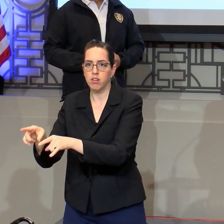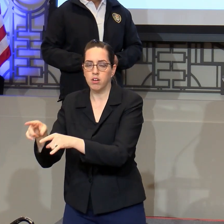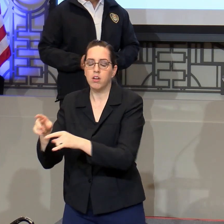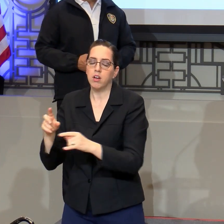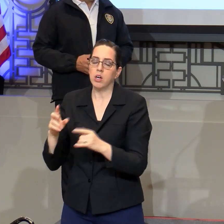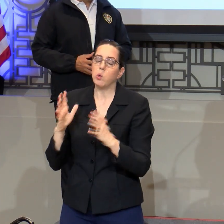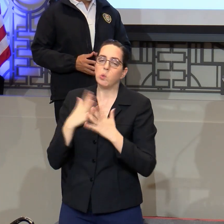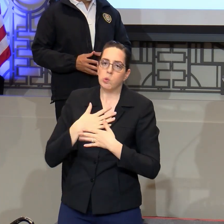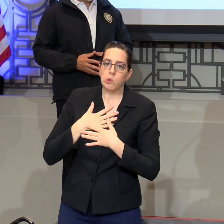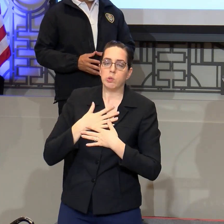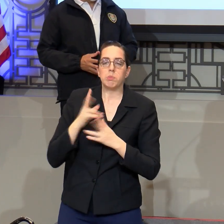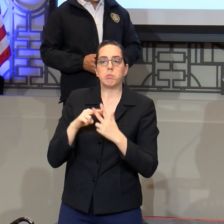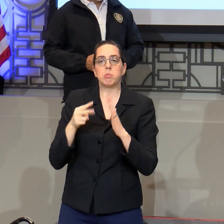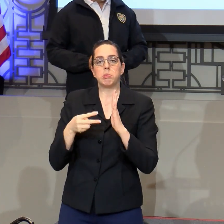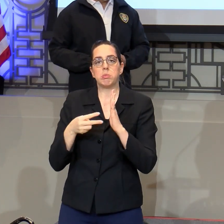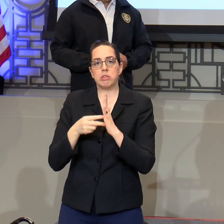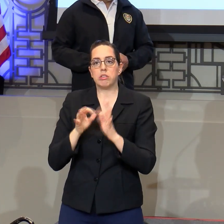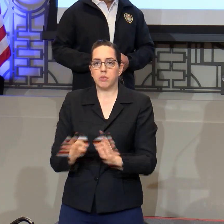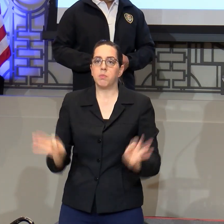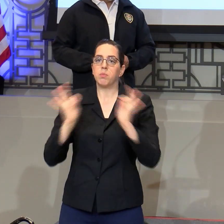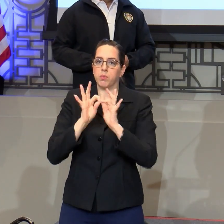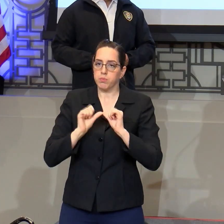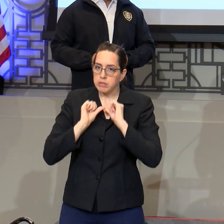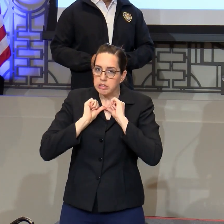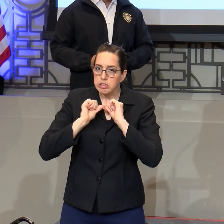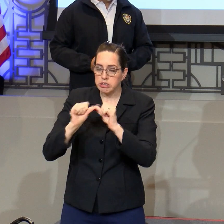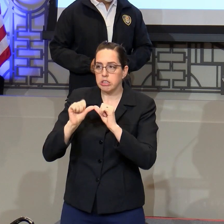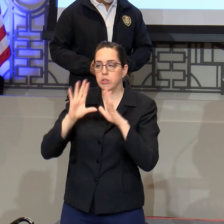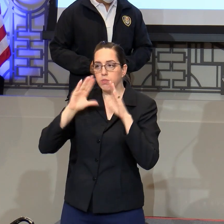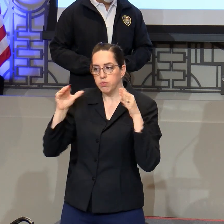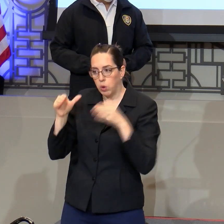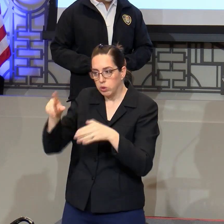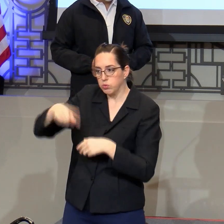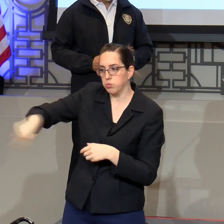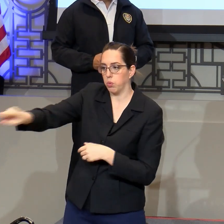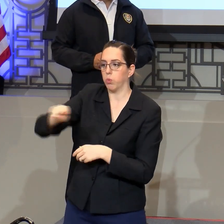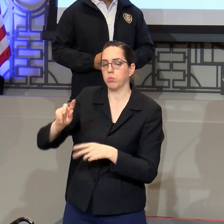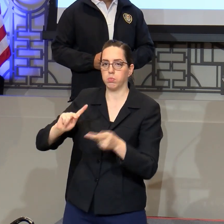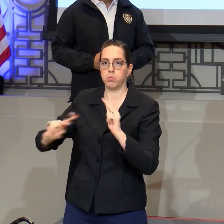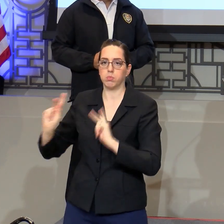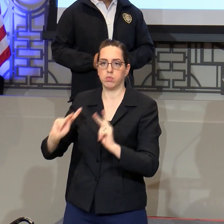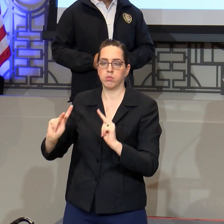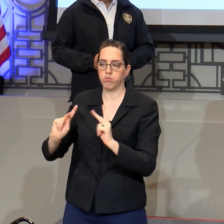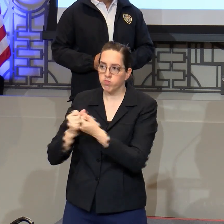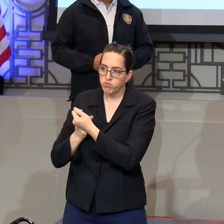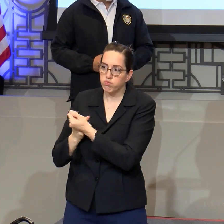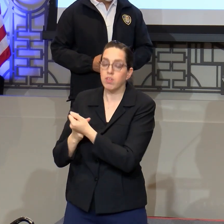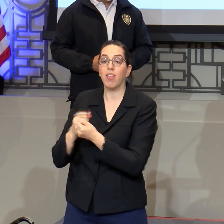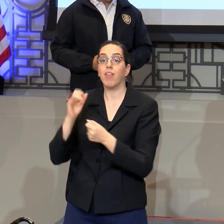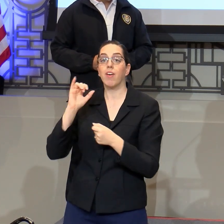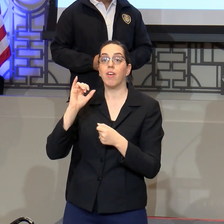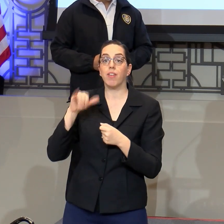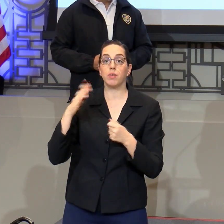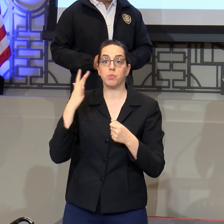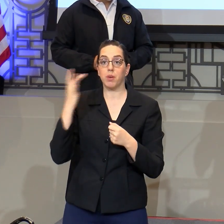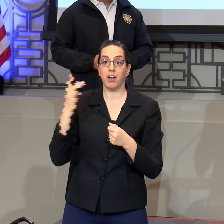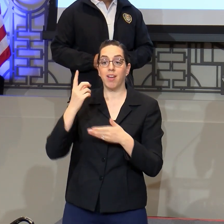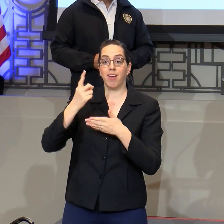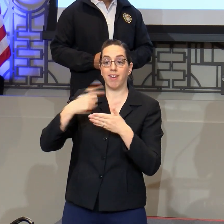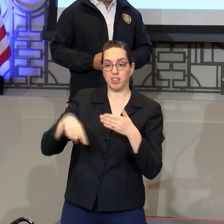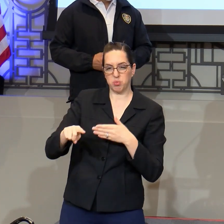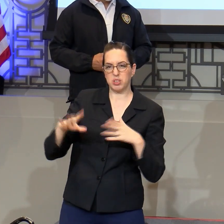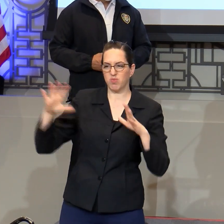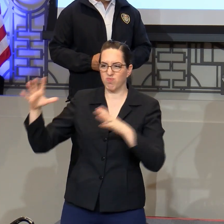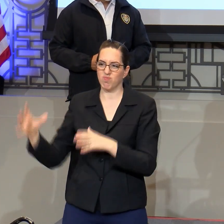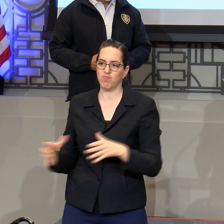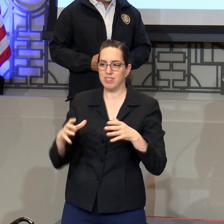very, very important that we continue to focus on them. And that's why next week we'll be bringing the task